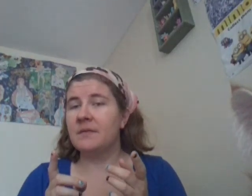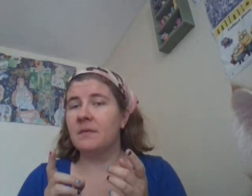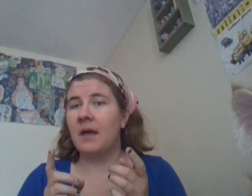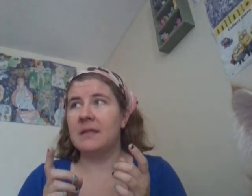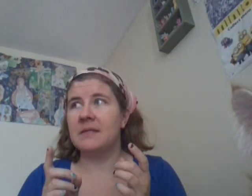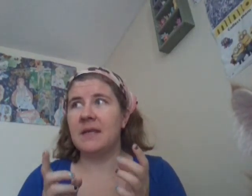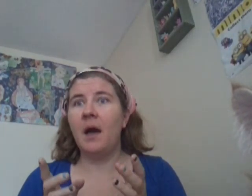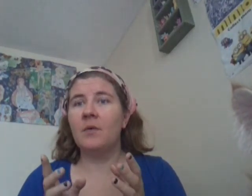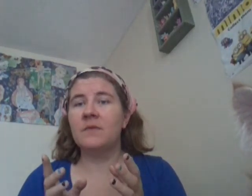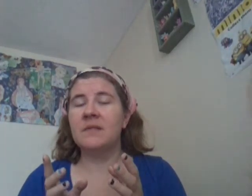and sounds